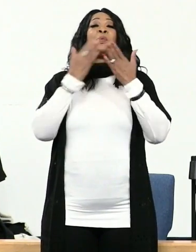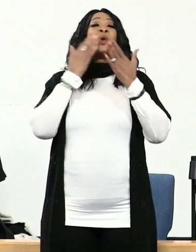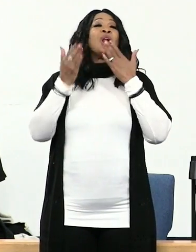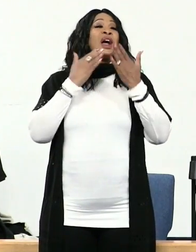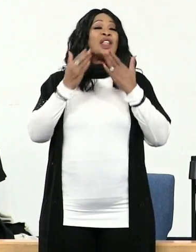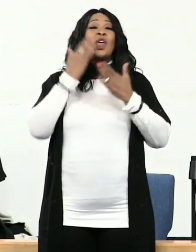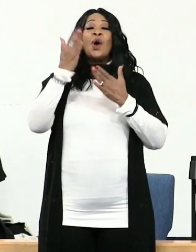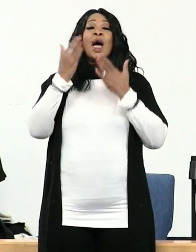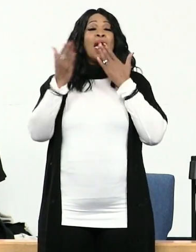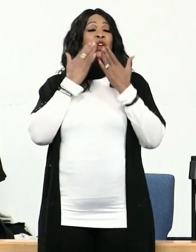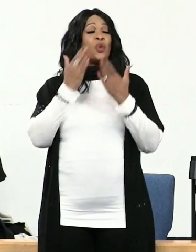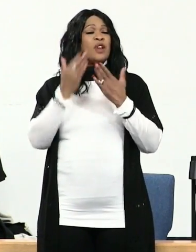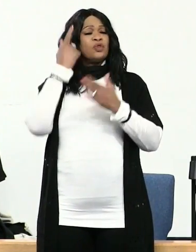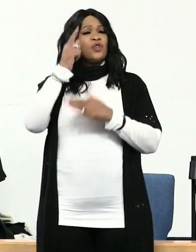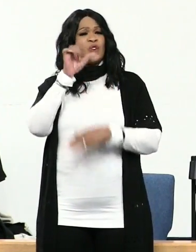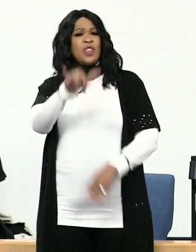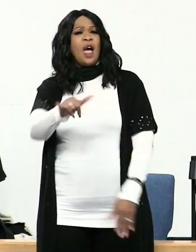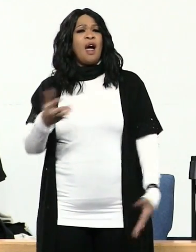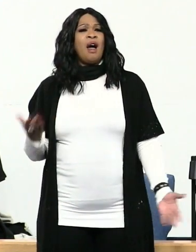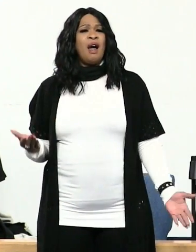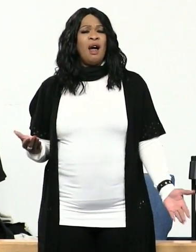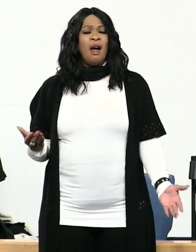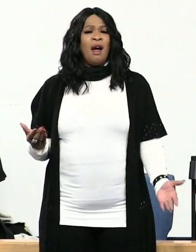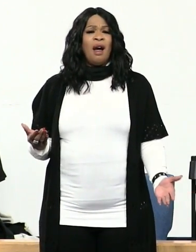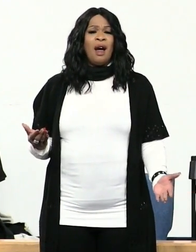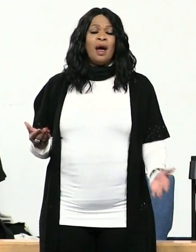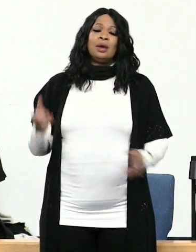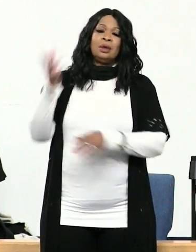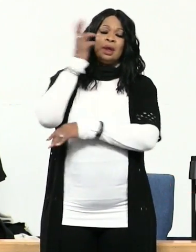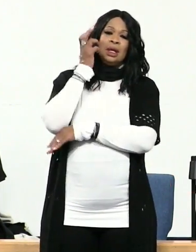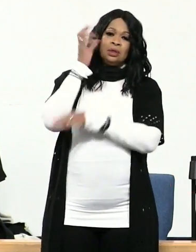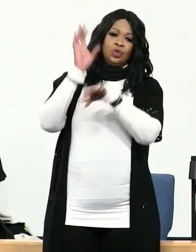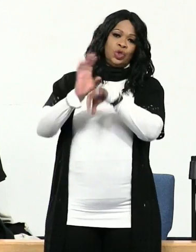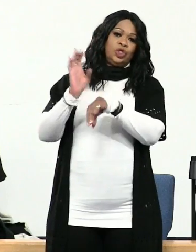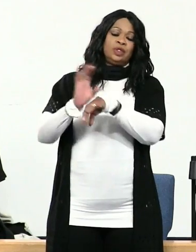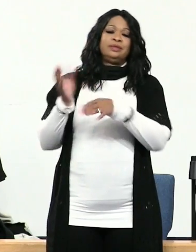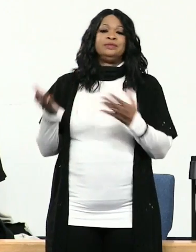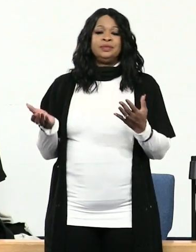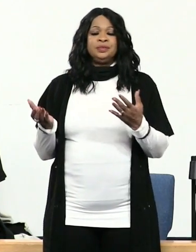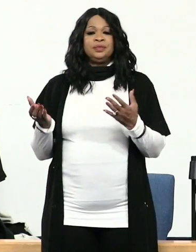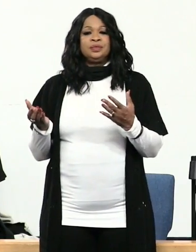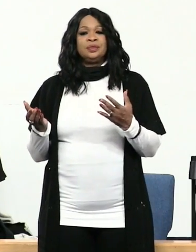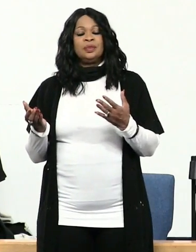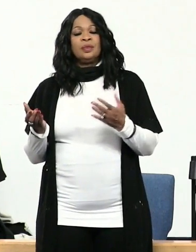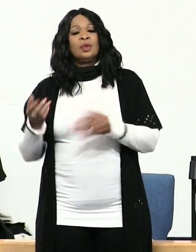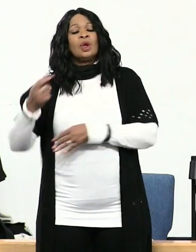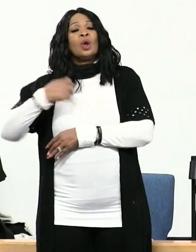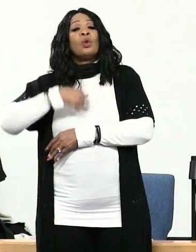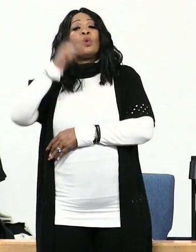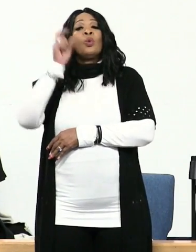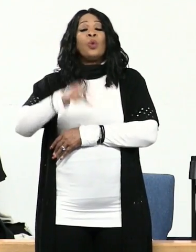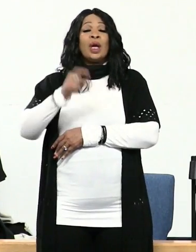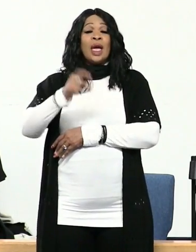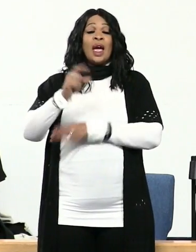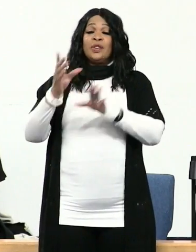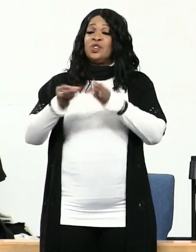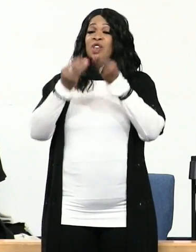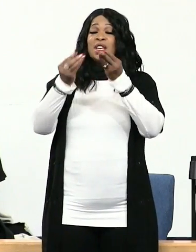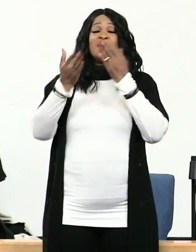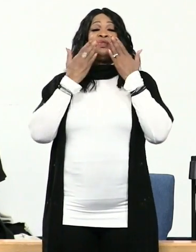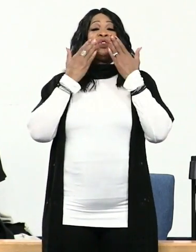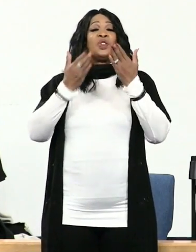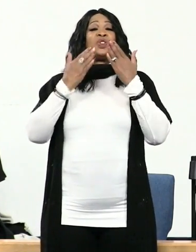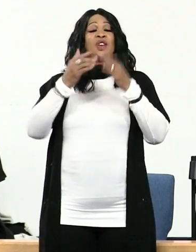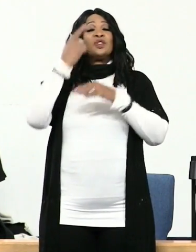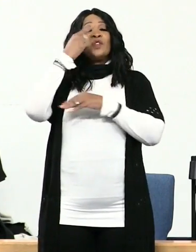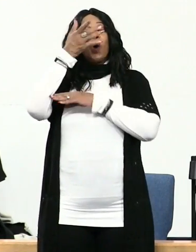and grateful for that. Listen, church, we have to give thanks to God